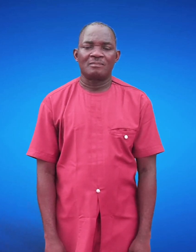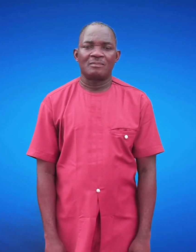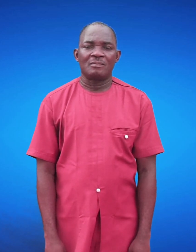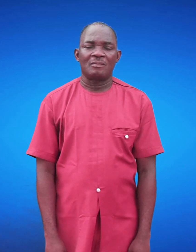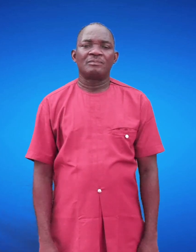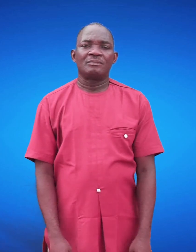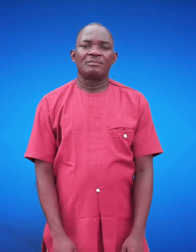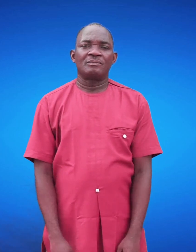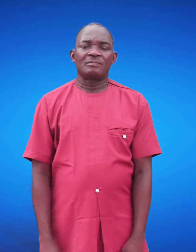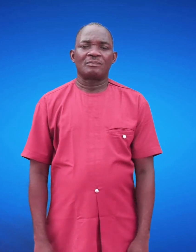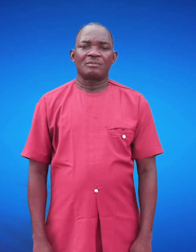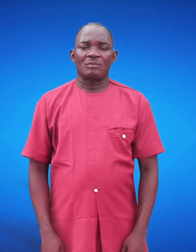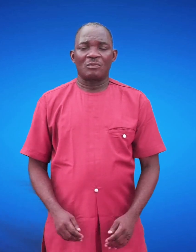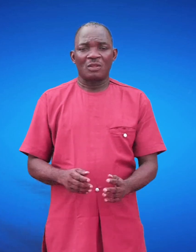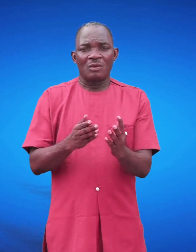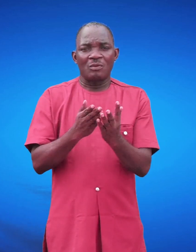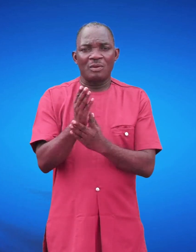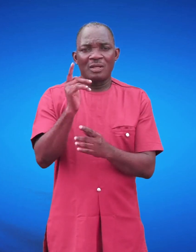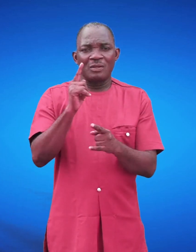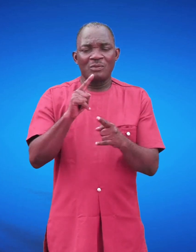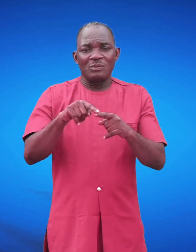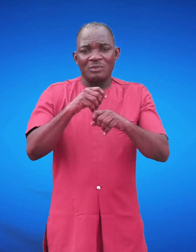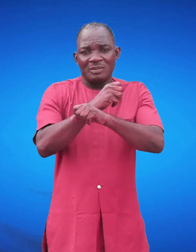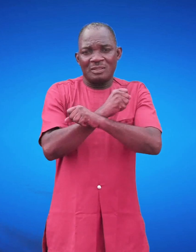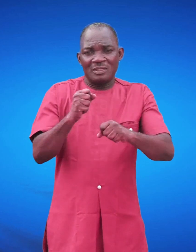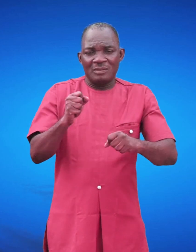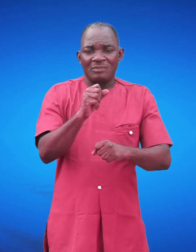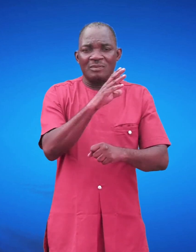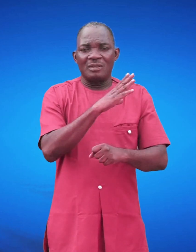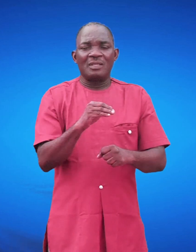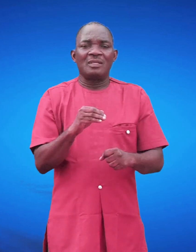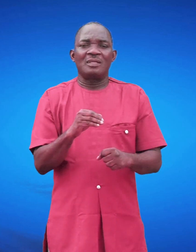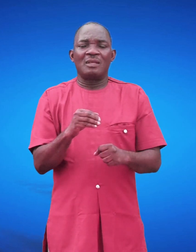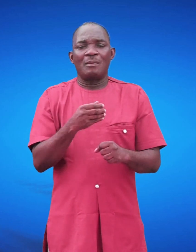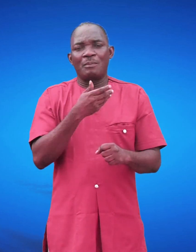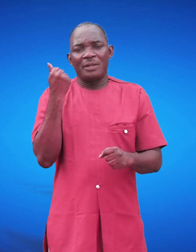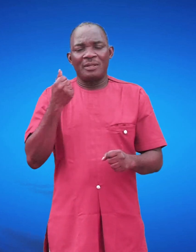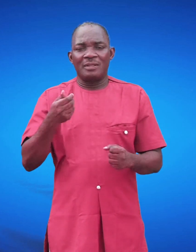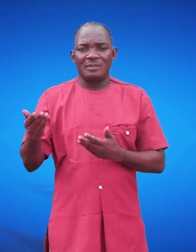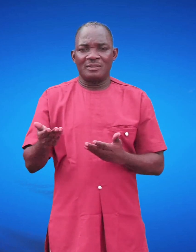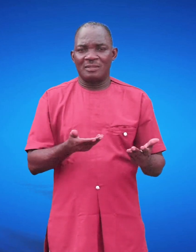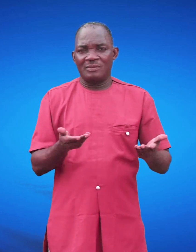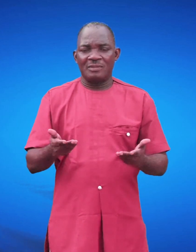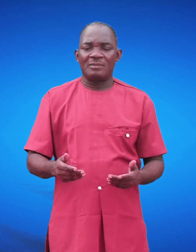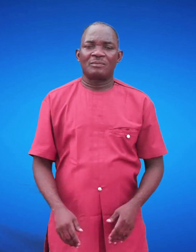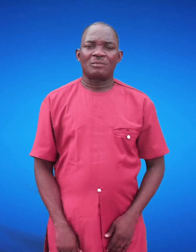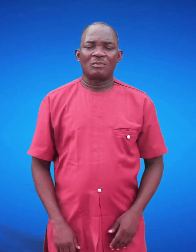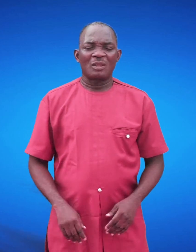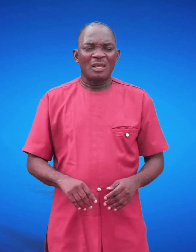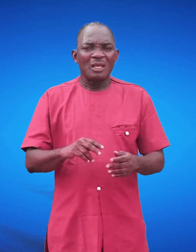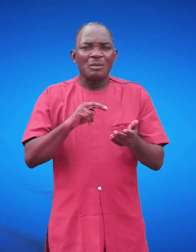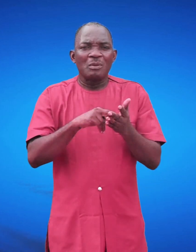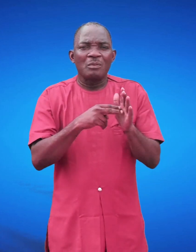Safety. The right to safe and effective service. What does this mean to